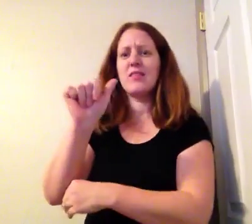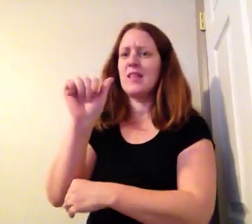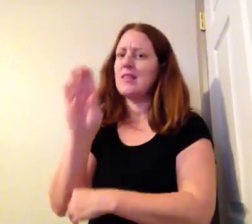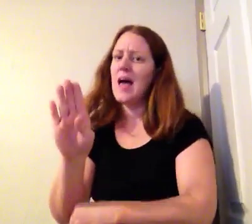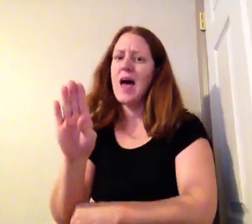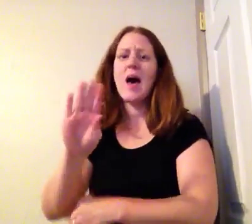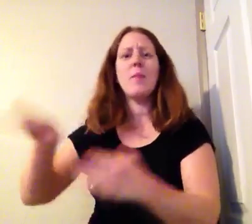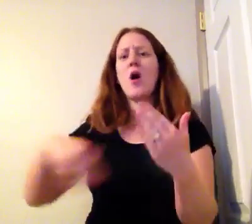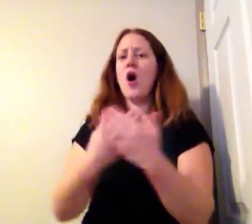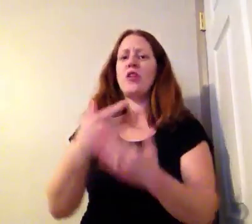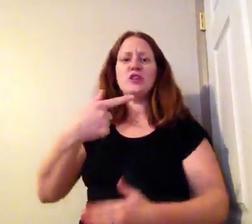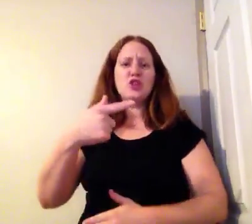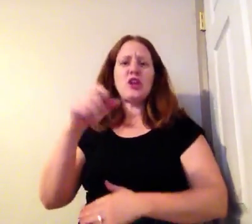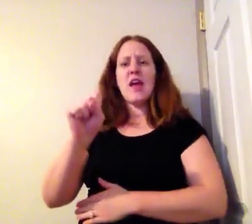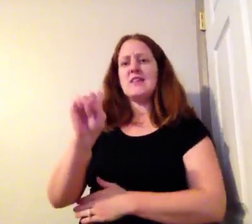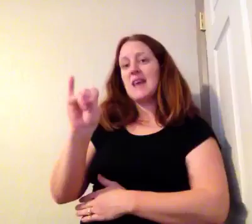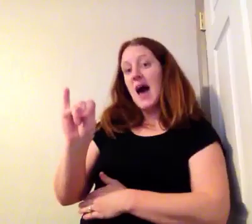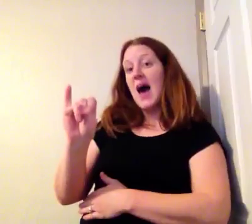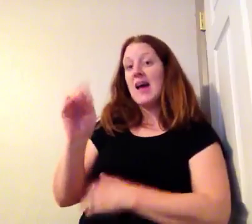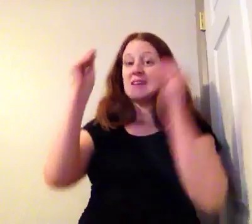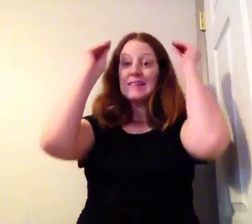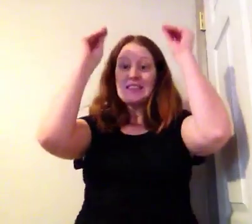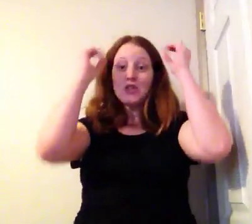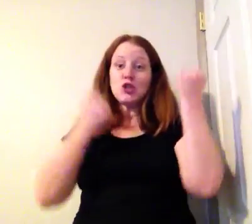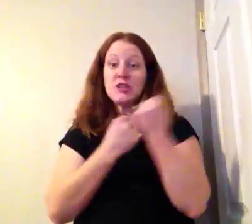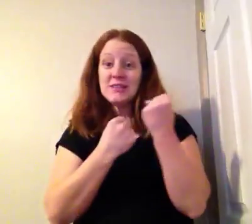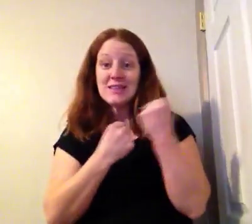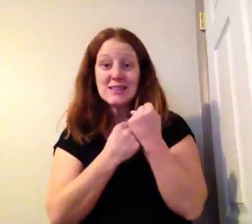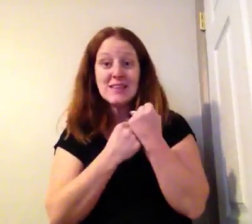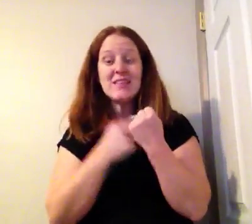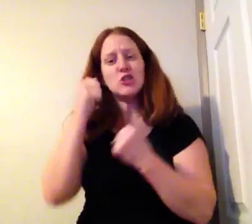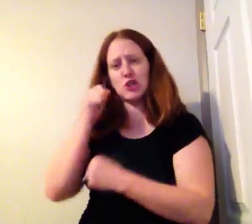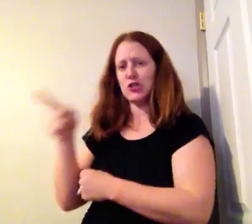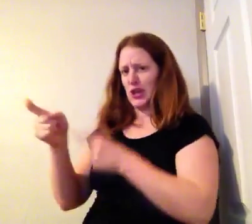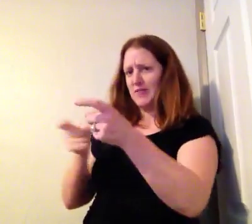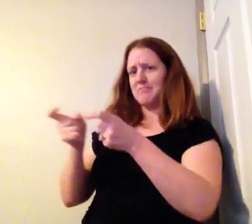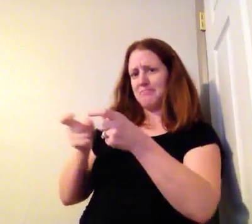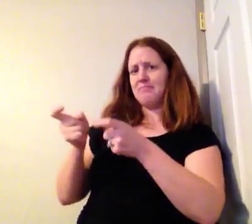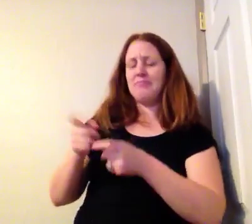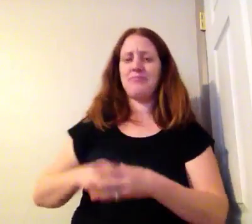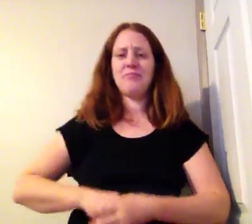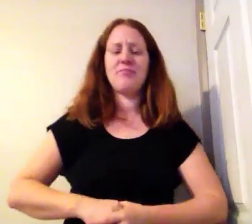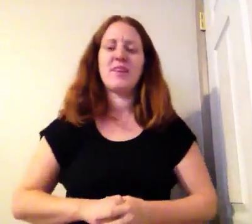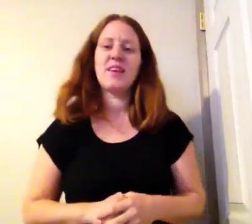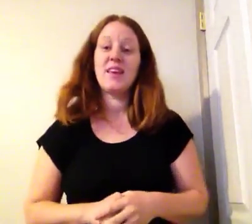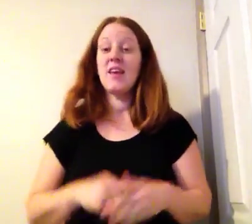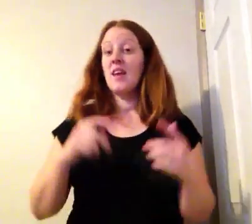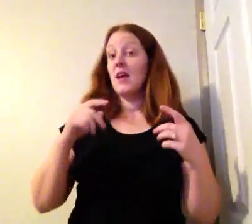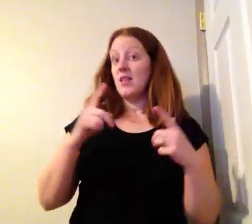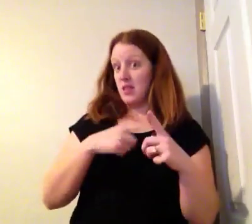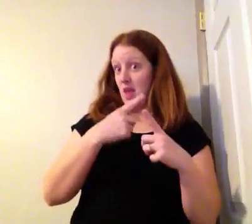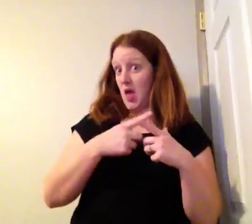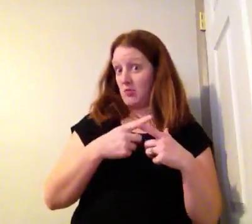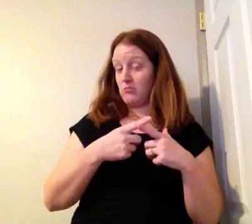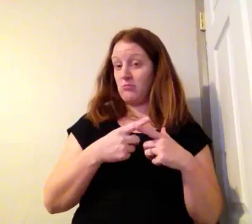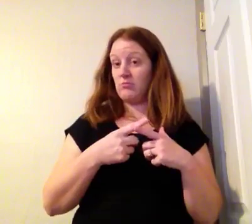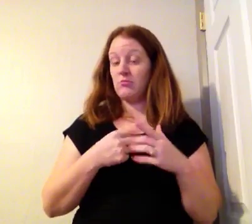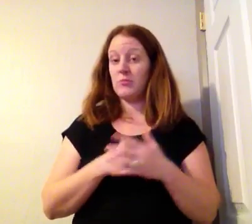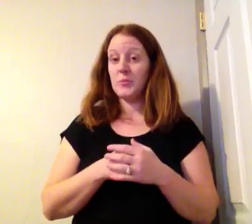GSIs, the TAs. That's her métier, okay? Then we have, next to Dr. Lee, we